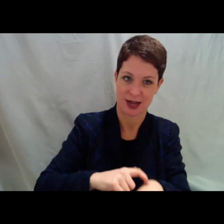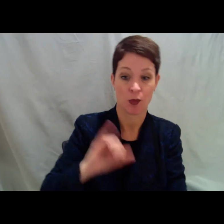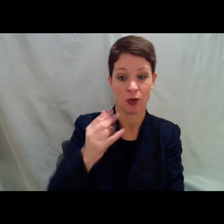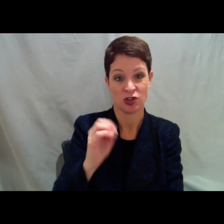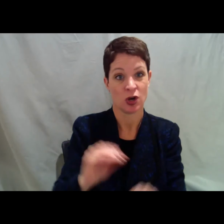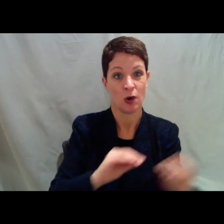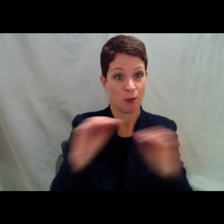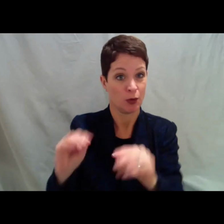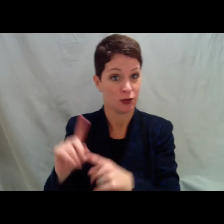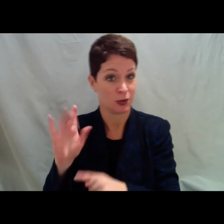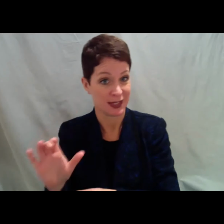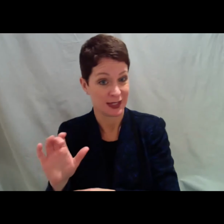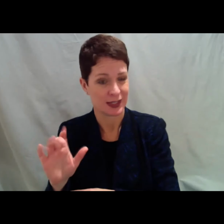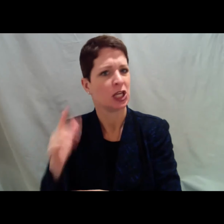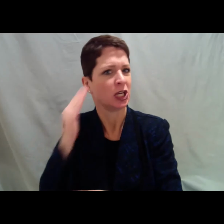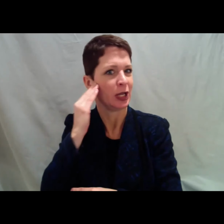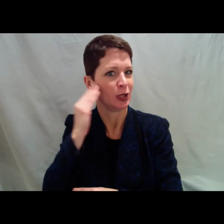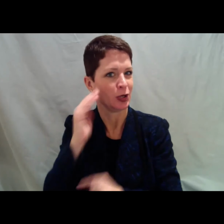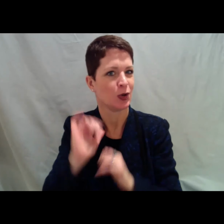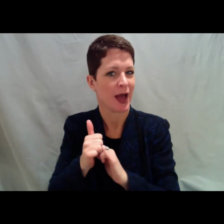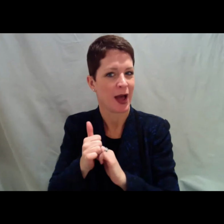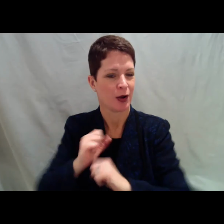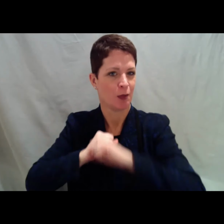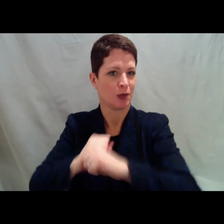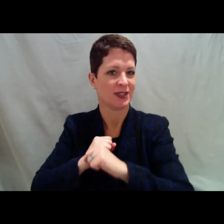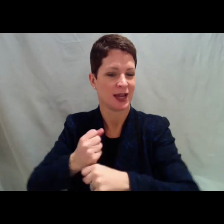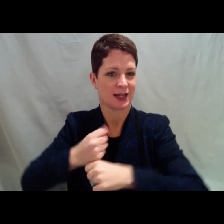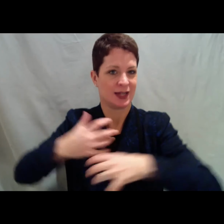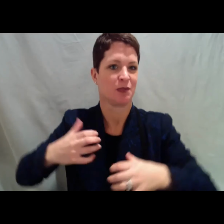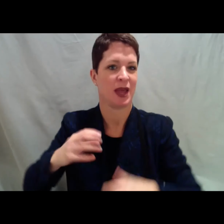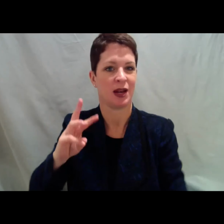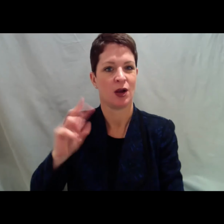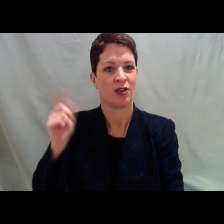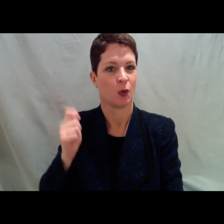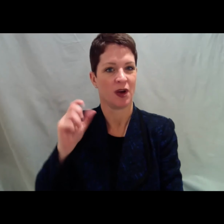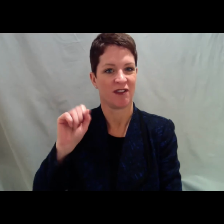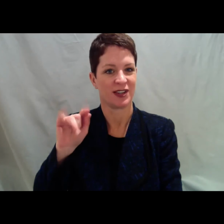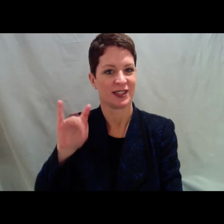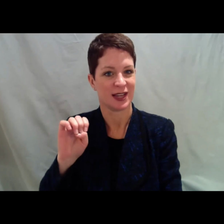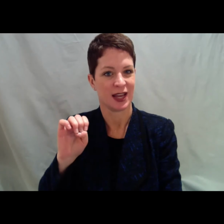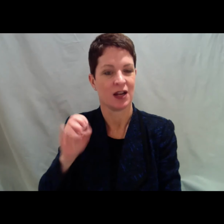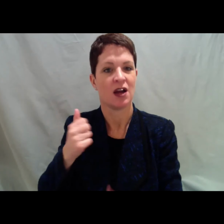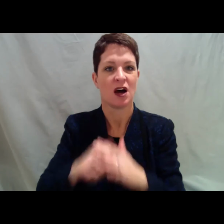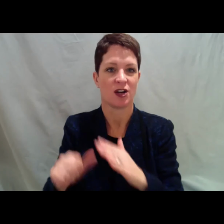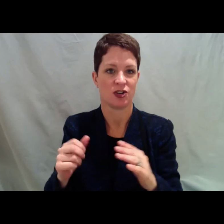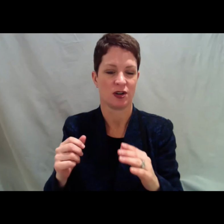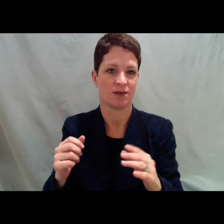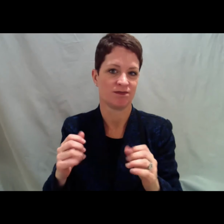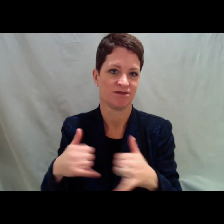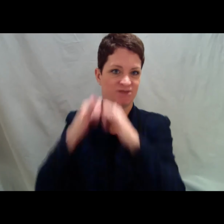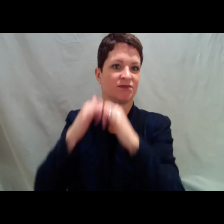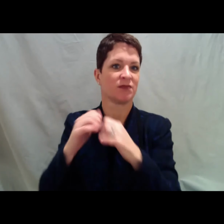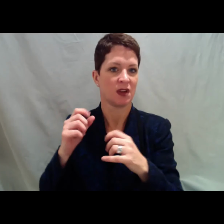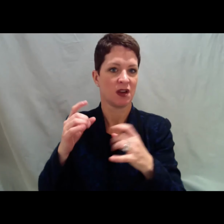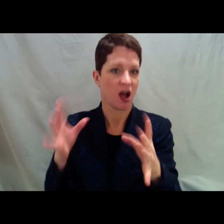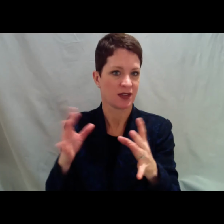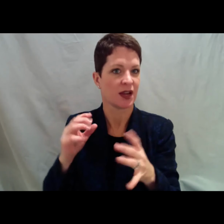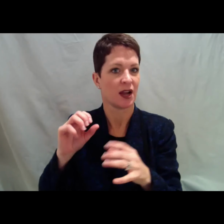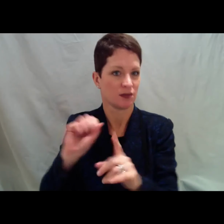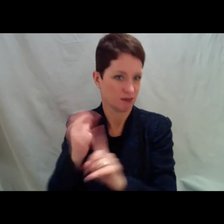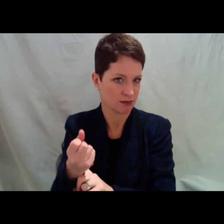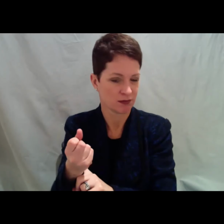Washington, DC, he knew something about how to protect and expand the welfare state under hostile circumstances. And that's basically what he did